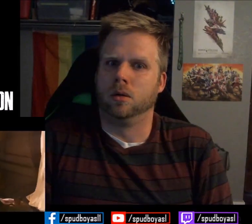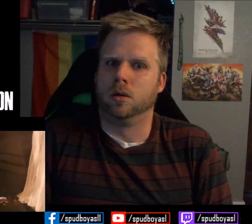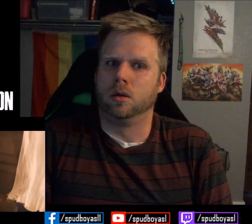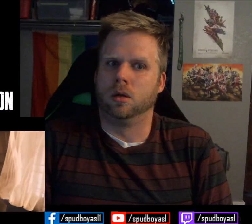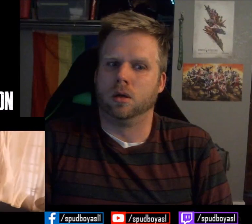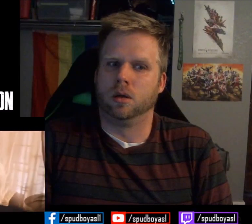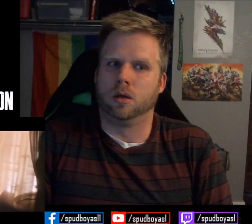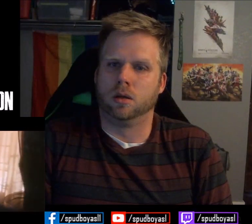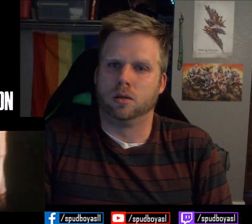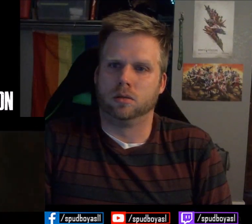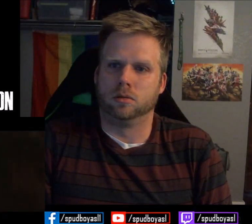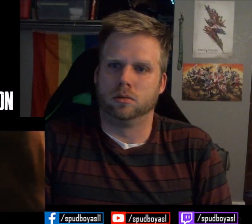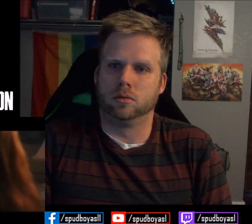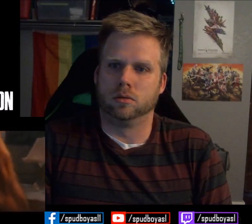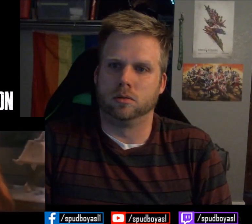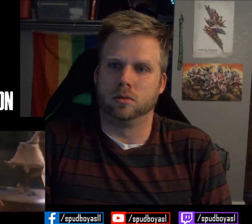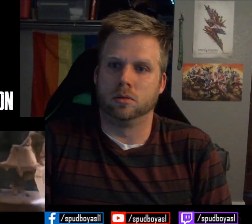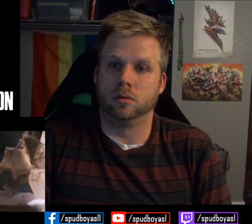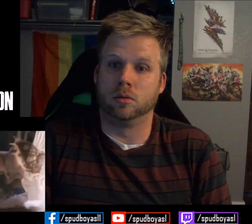Look.